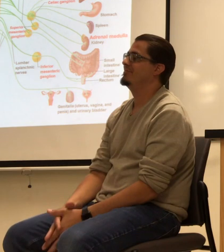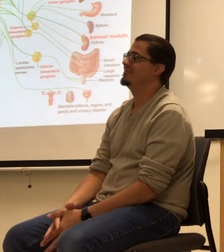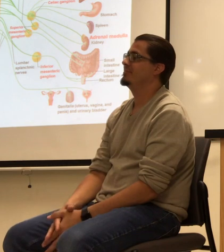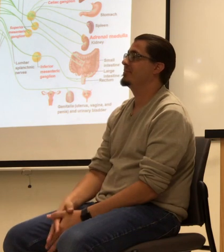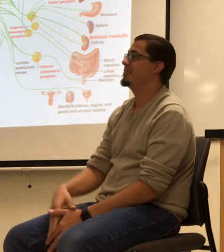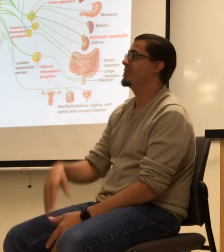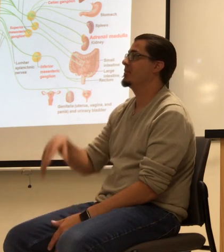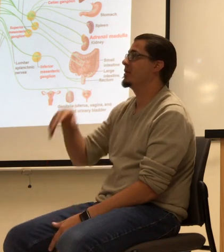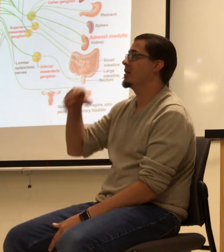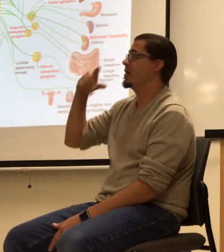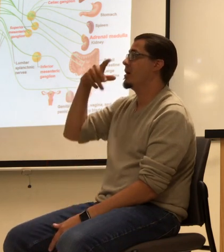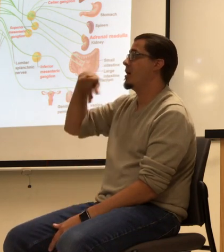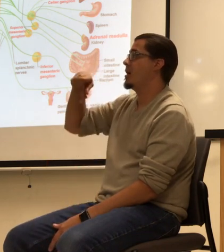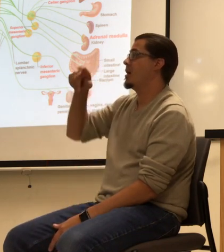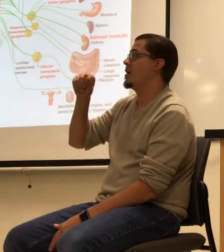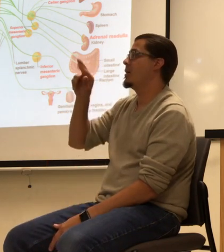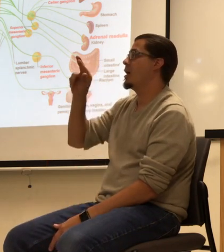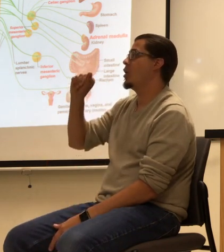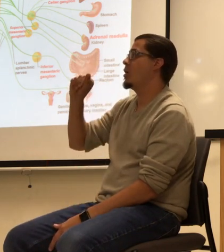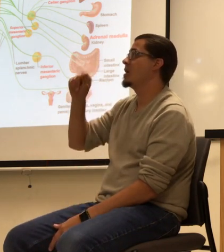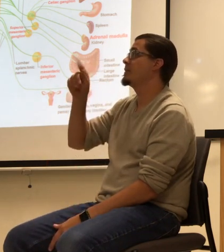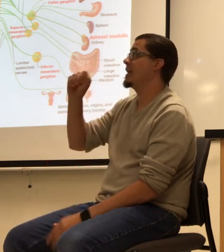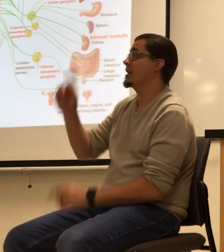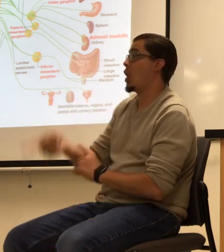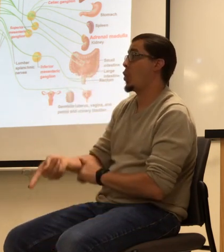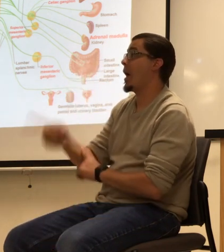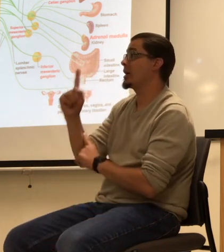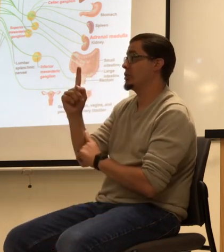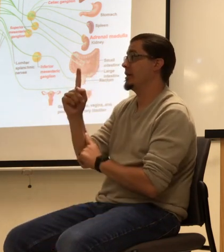So parasympathetic was erection,